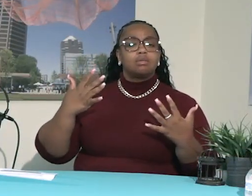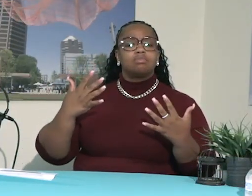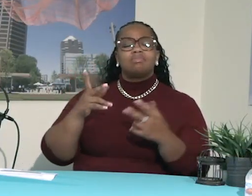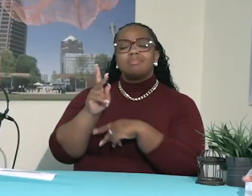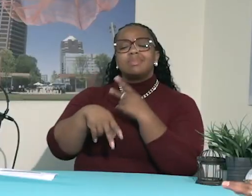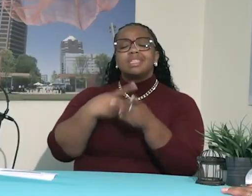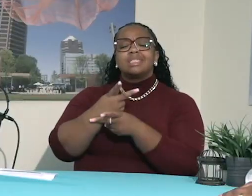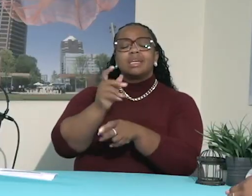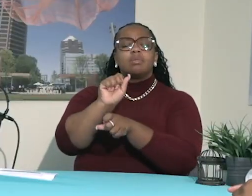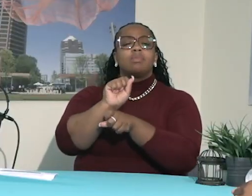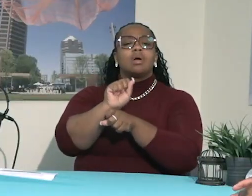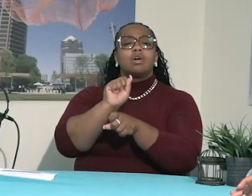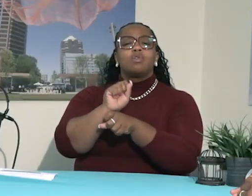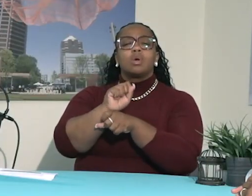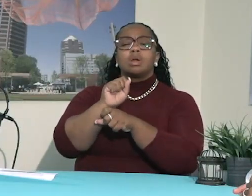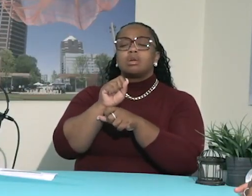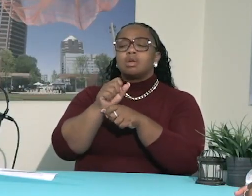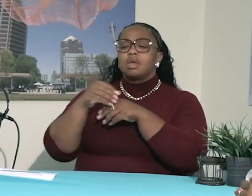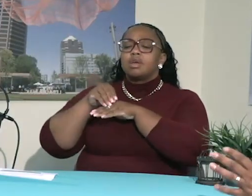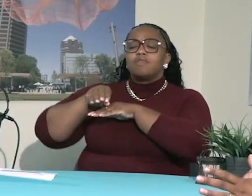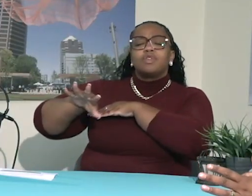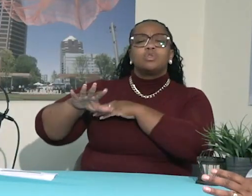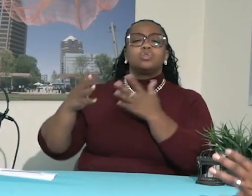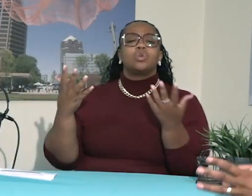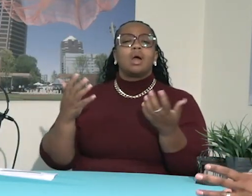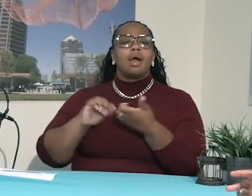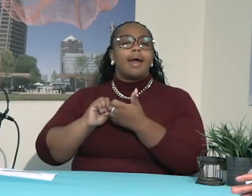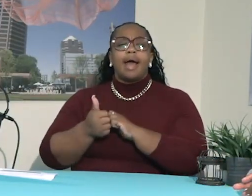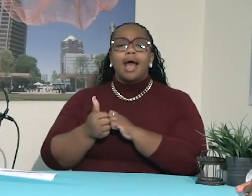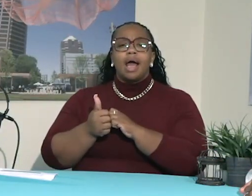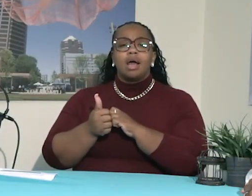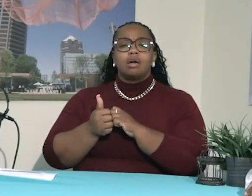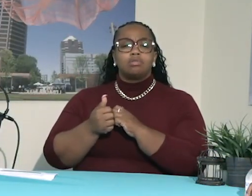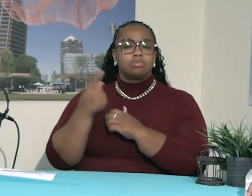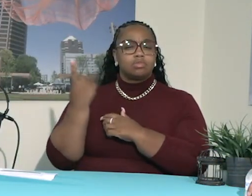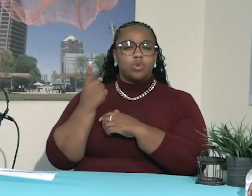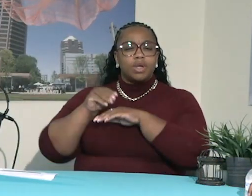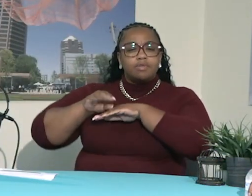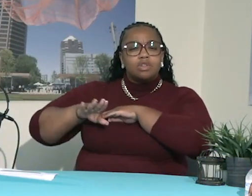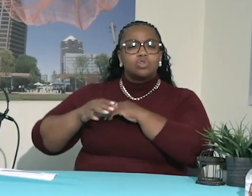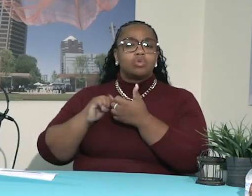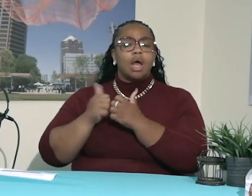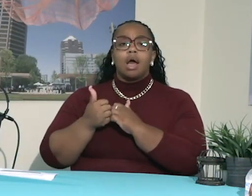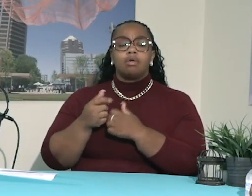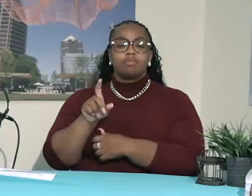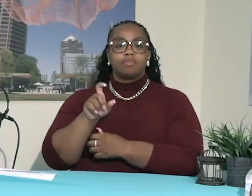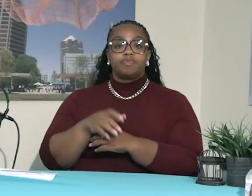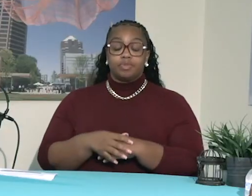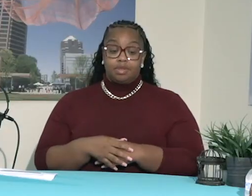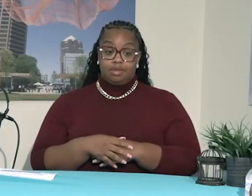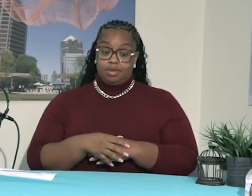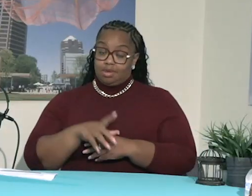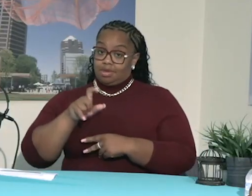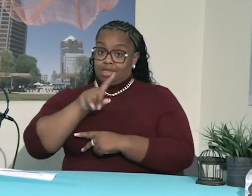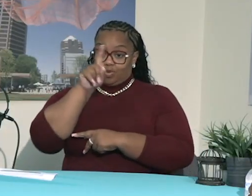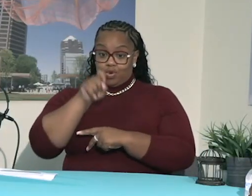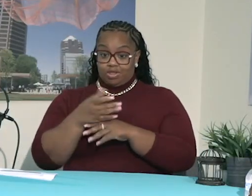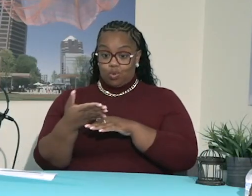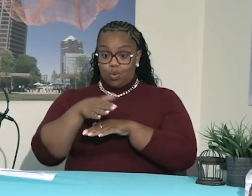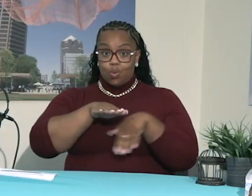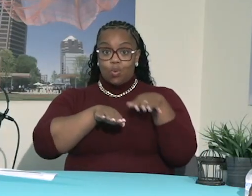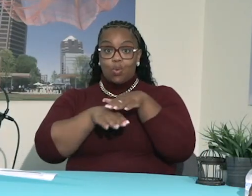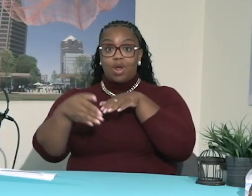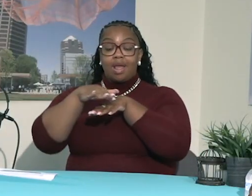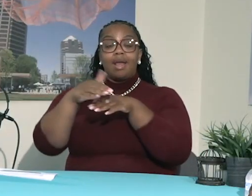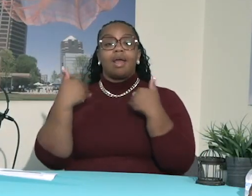work where you wanted to serve people in this way? Was it someone or something that influenced you? So that's a layered question. All right.